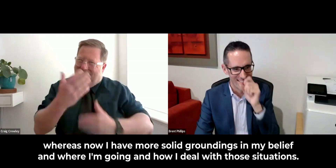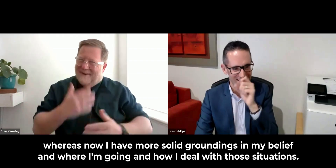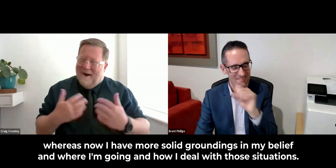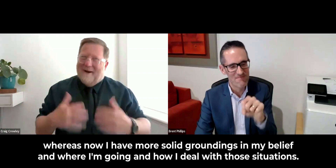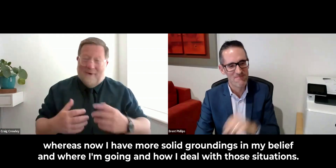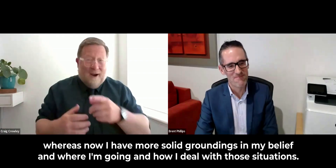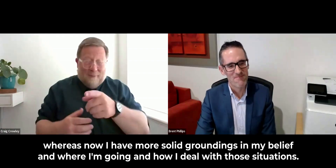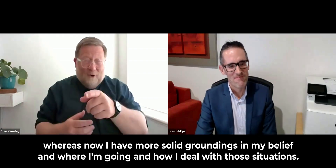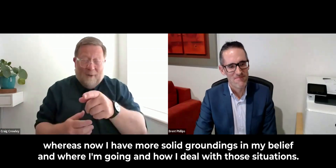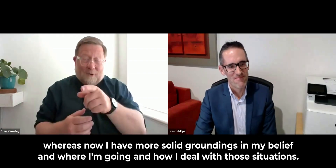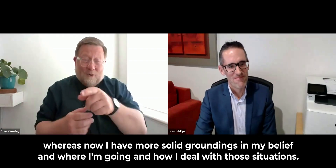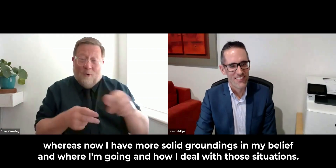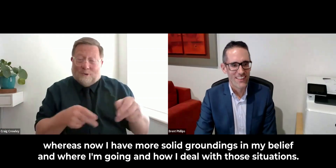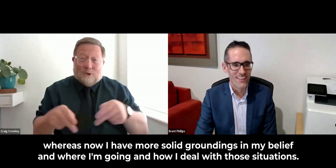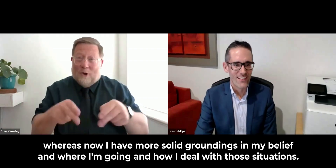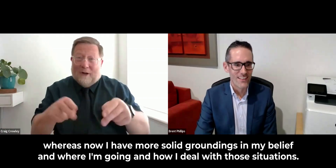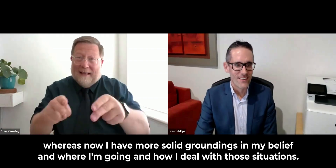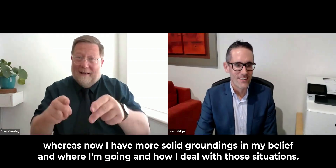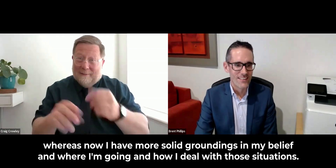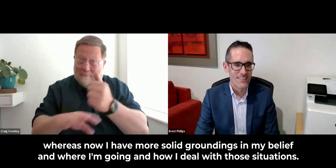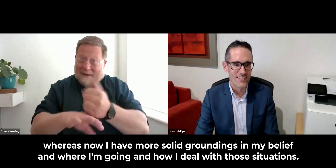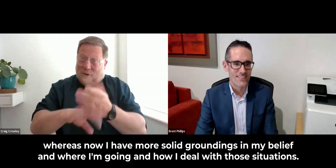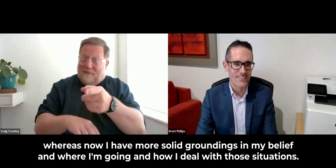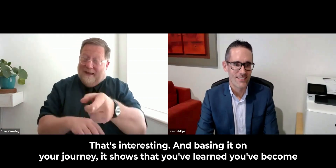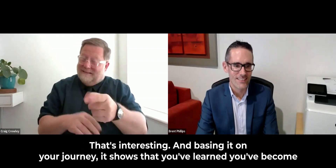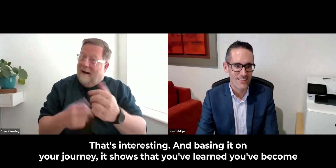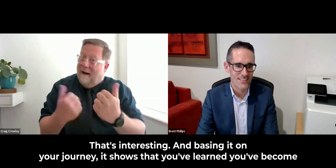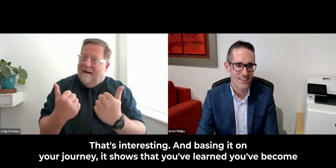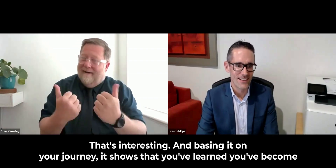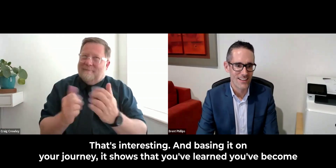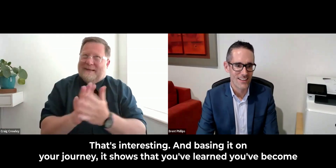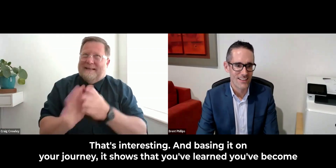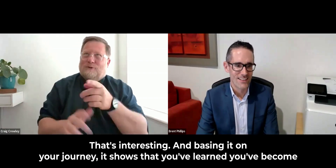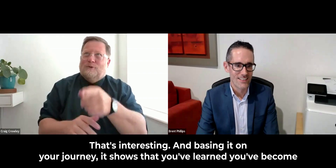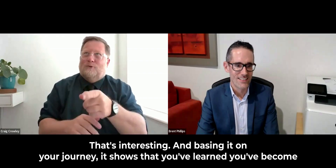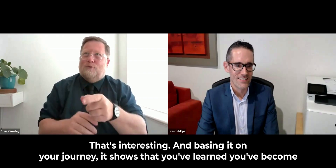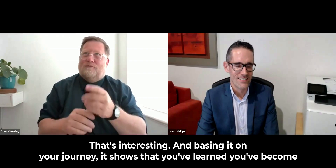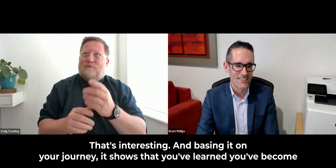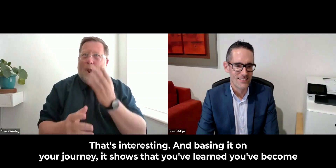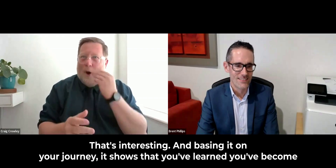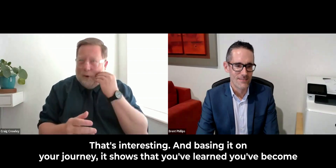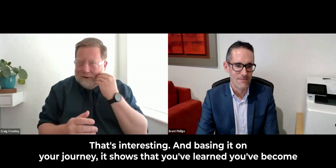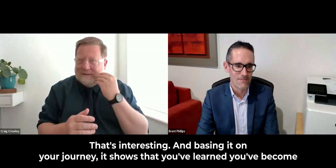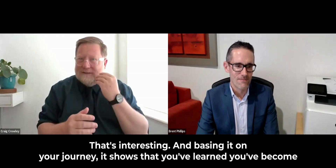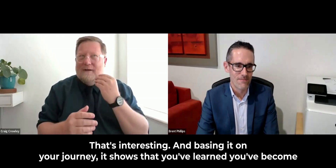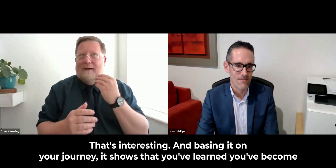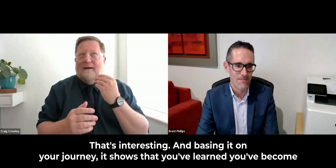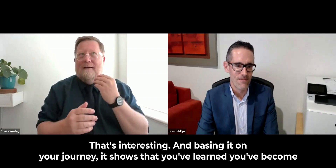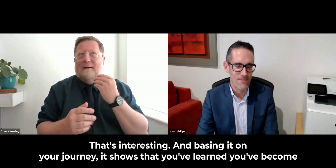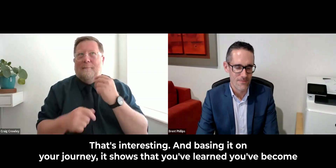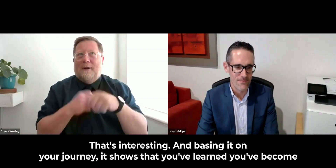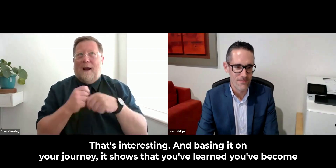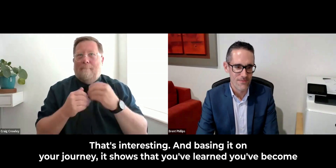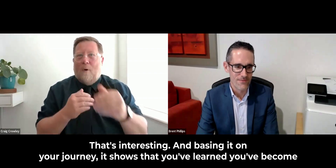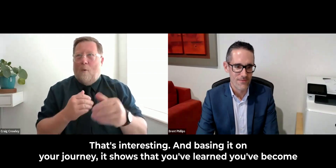going and how I deal with those situations. That's interesting. And basing it on your journey, it shows that